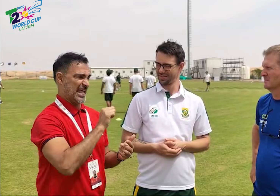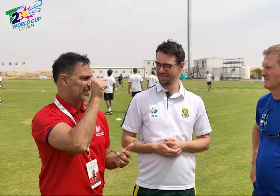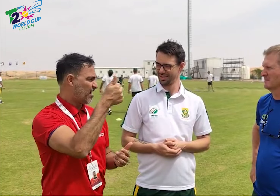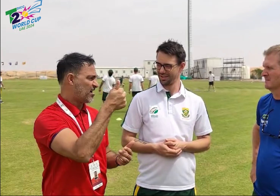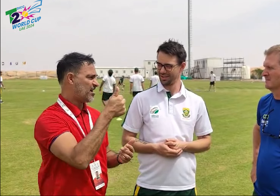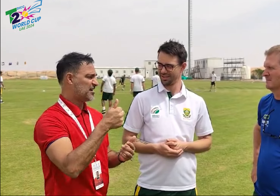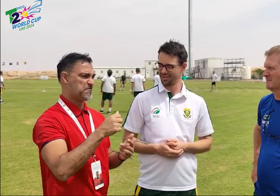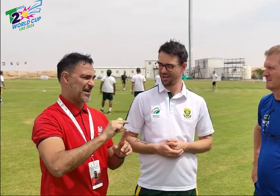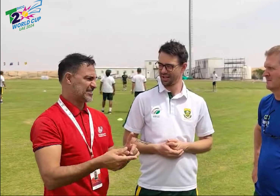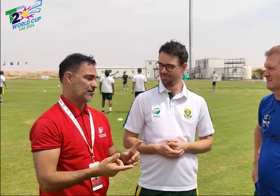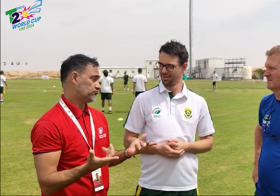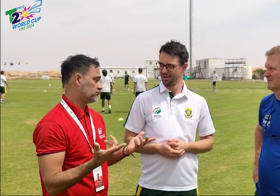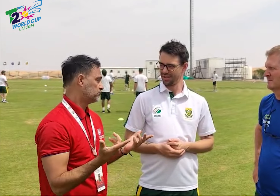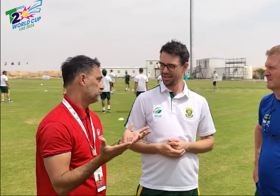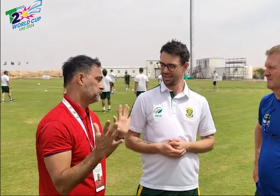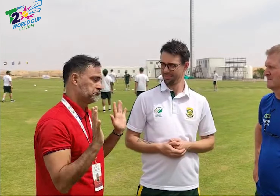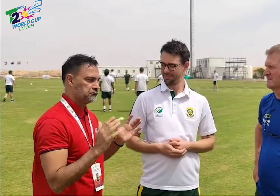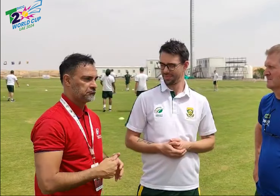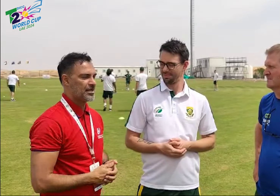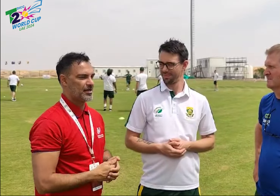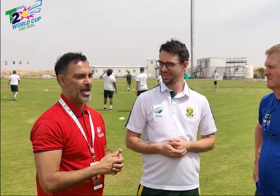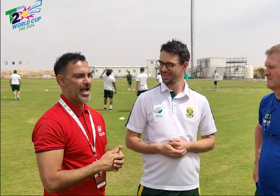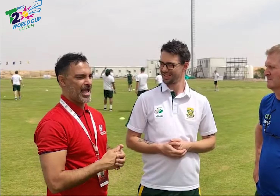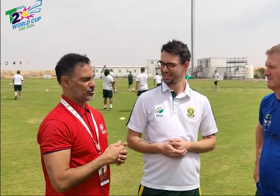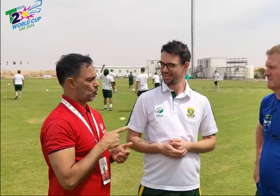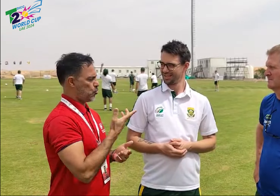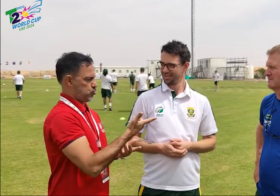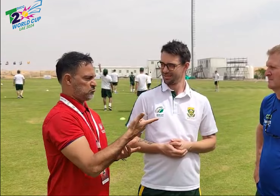You know, it's a hard game. India.